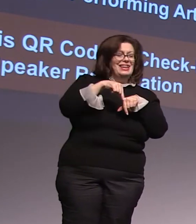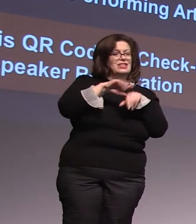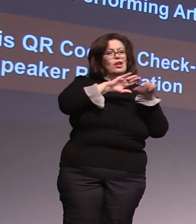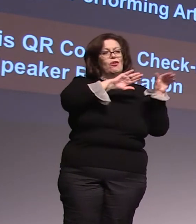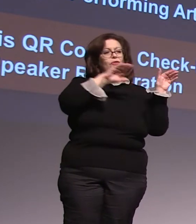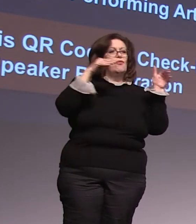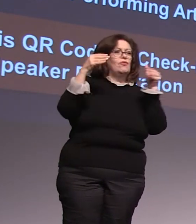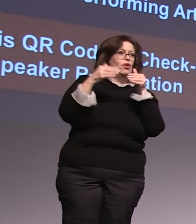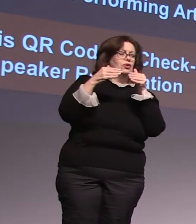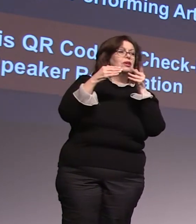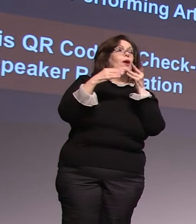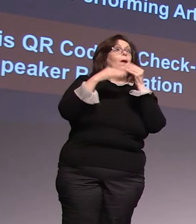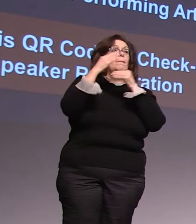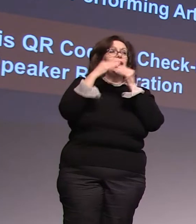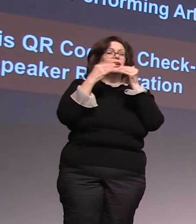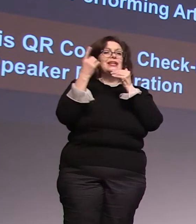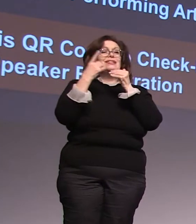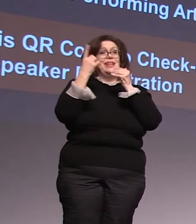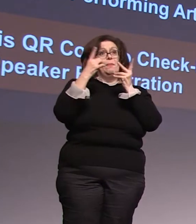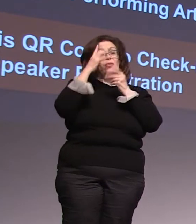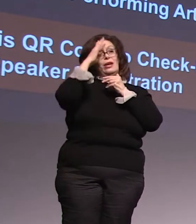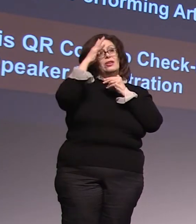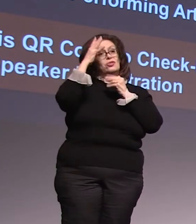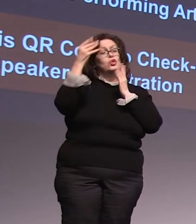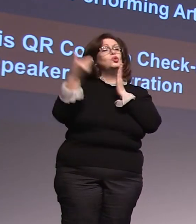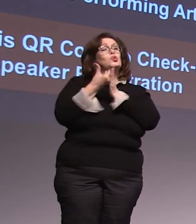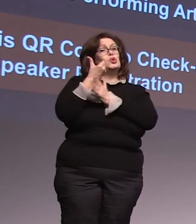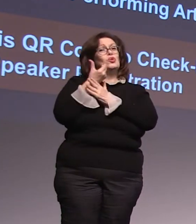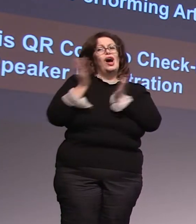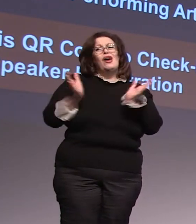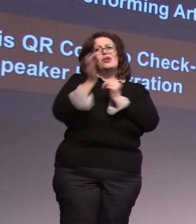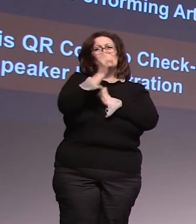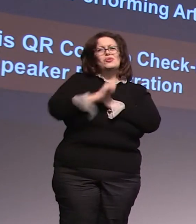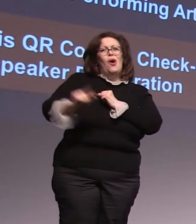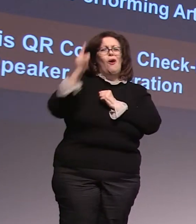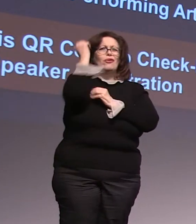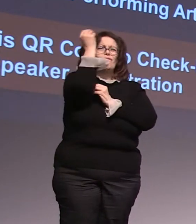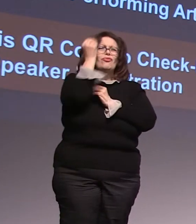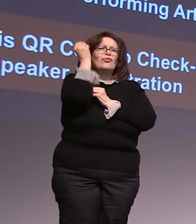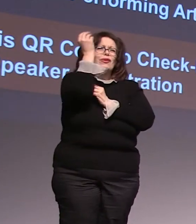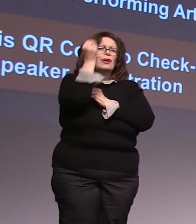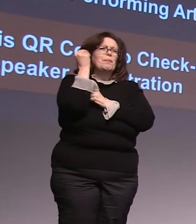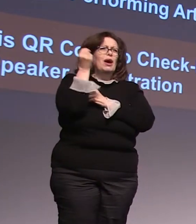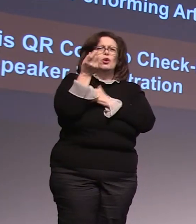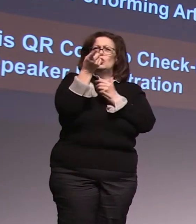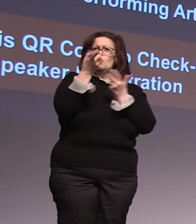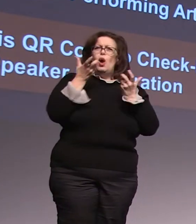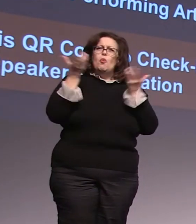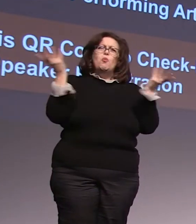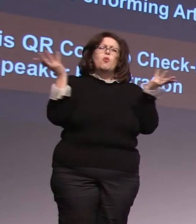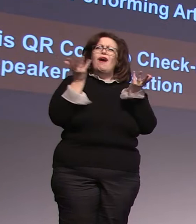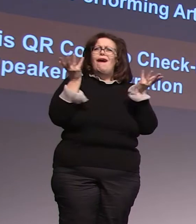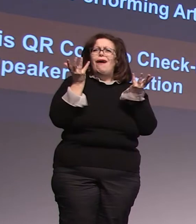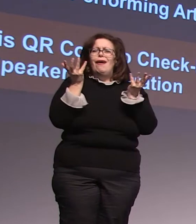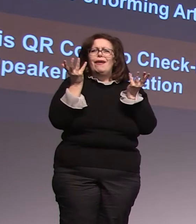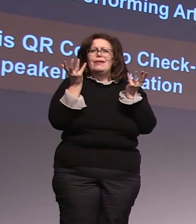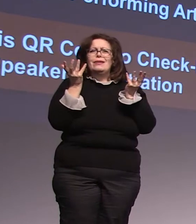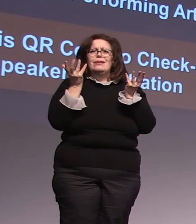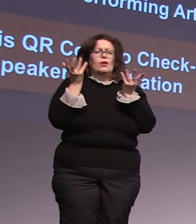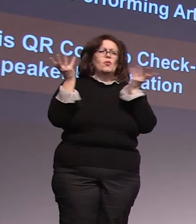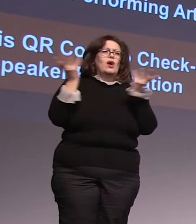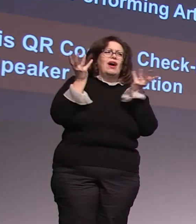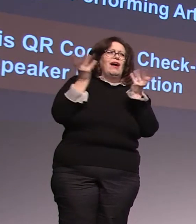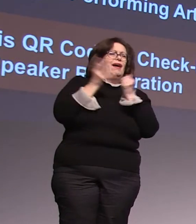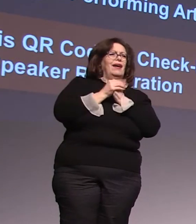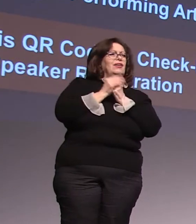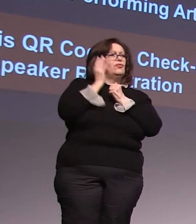building something new and creating something new. What I encourage all of you to think about is what you want. I think we've gotten very good as a country, especially